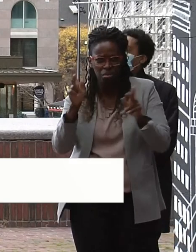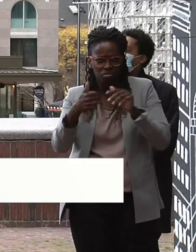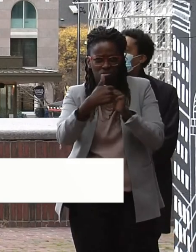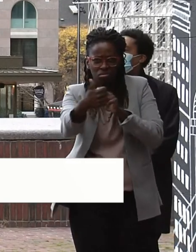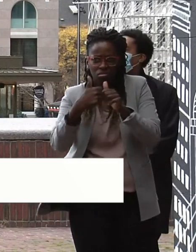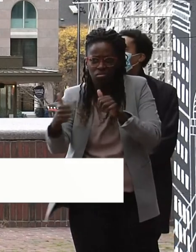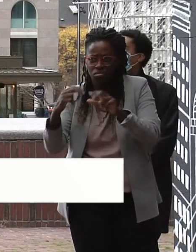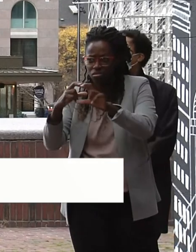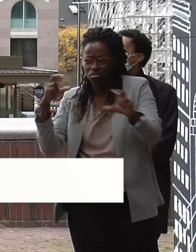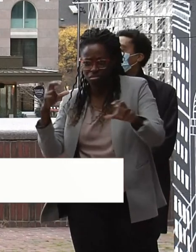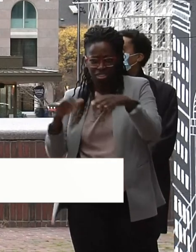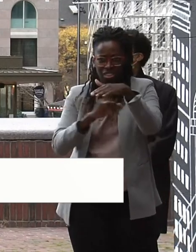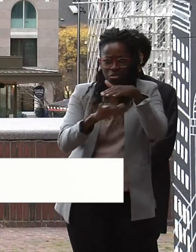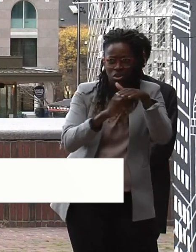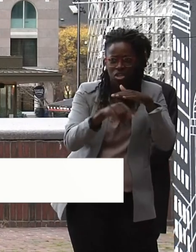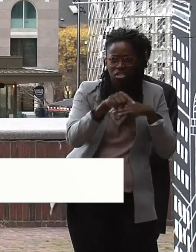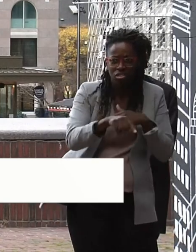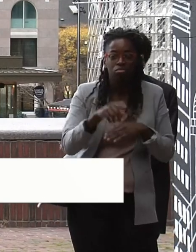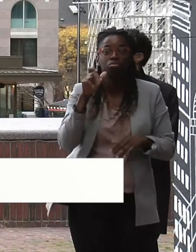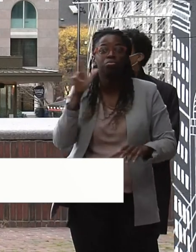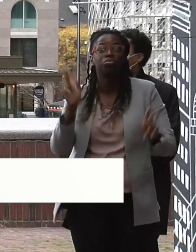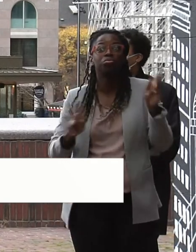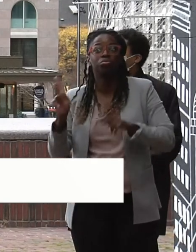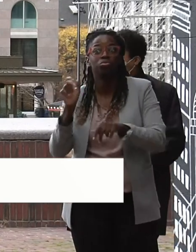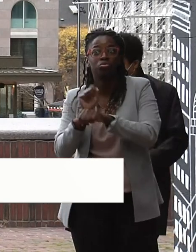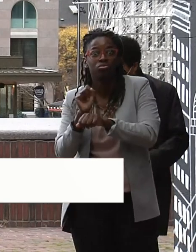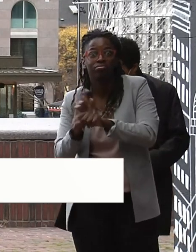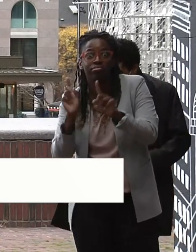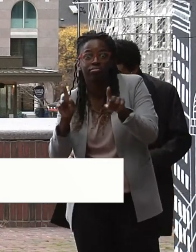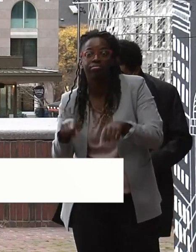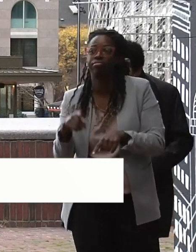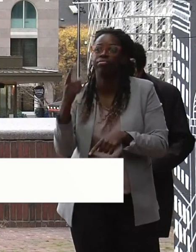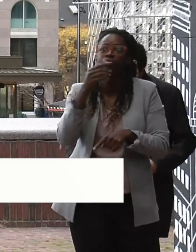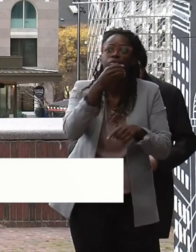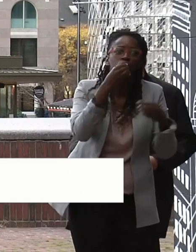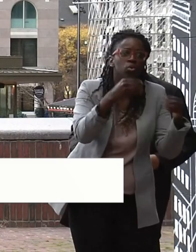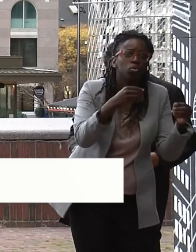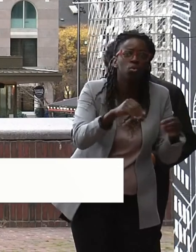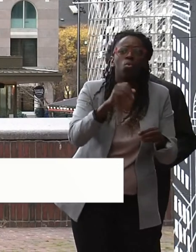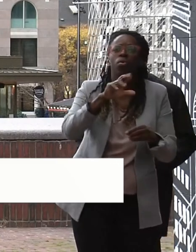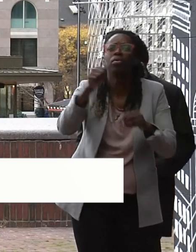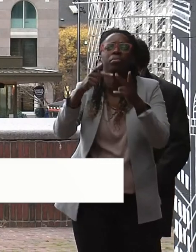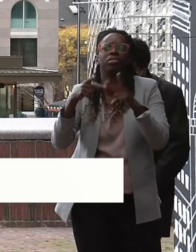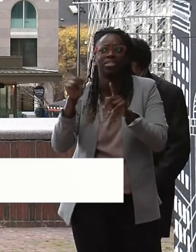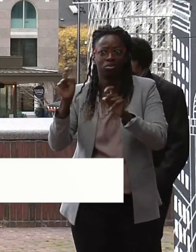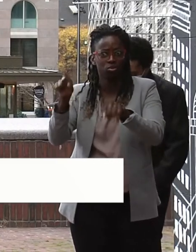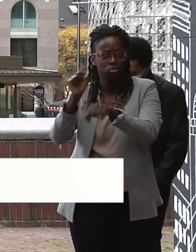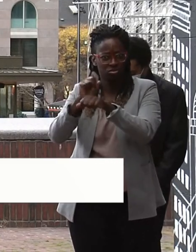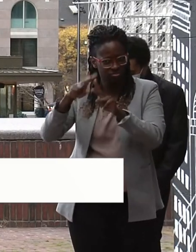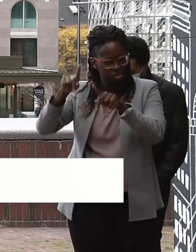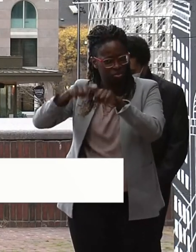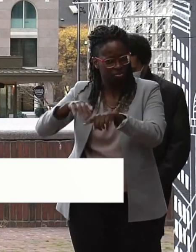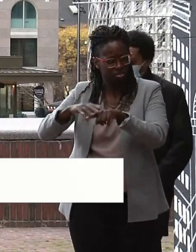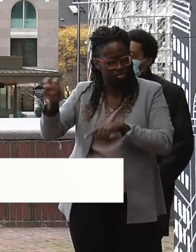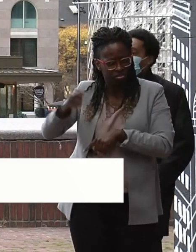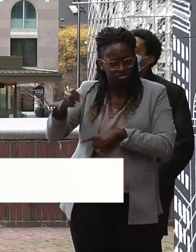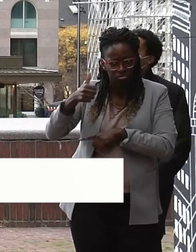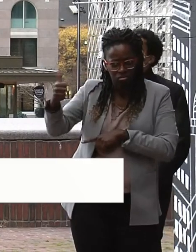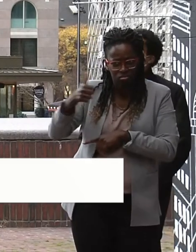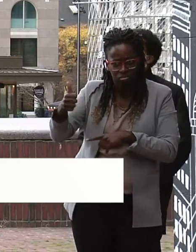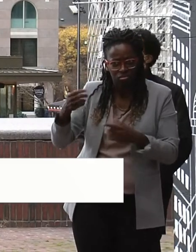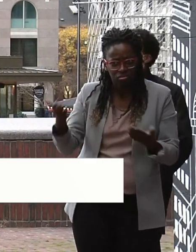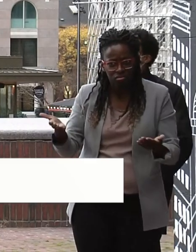have the fewest transportation options. It reduces disability access. It delays our climate change goals, and they hamstring our